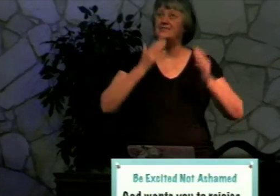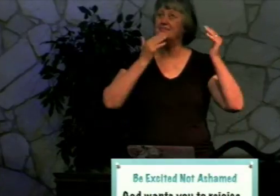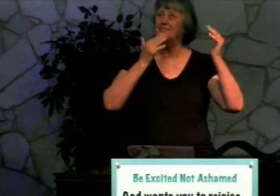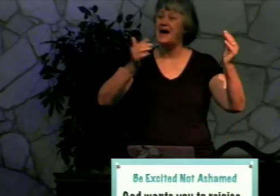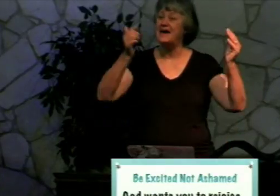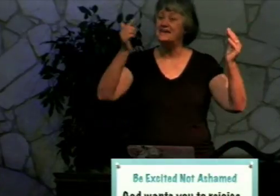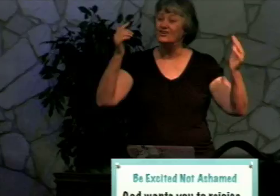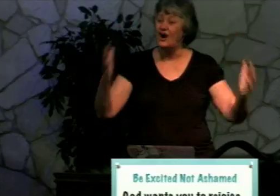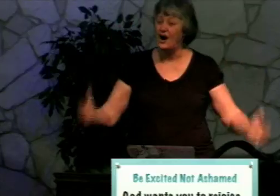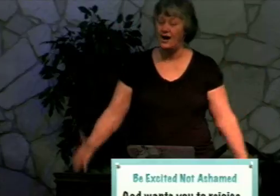then thank God.